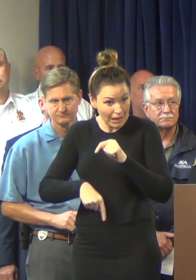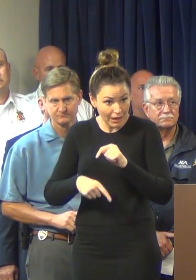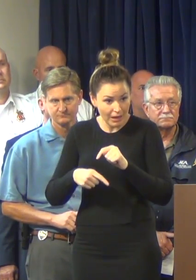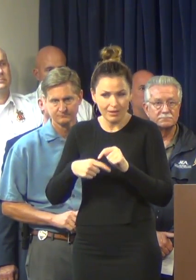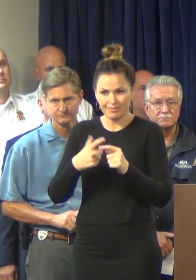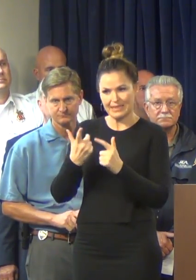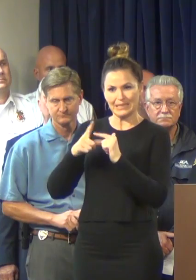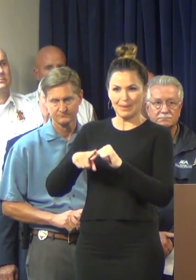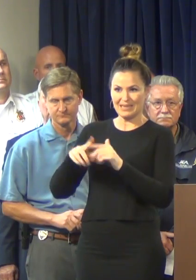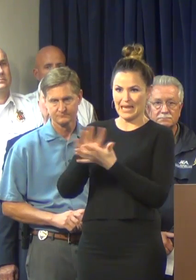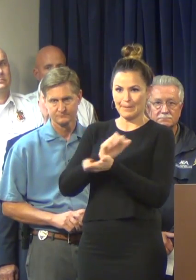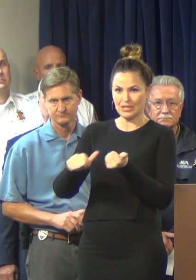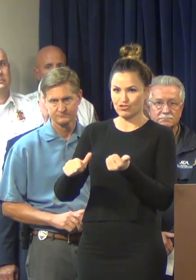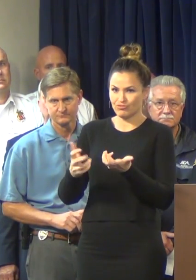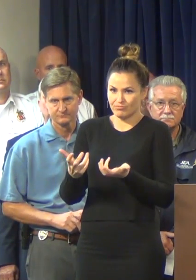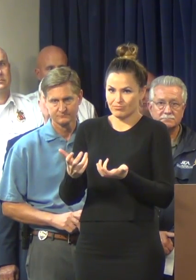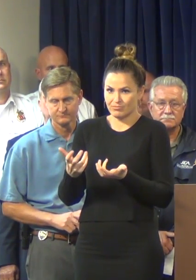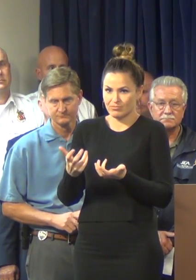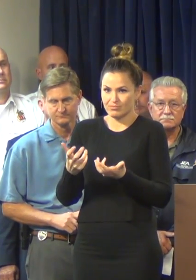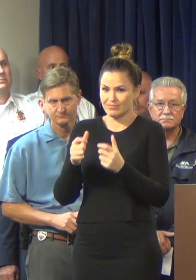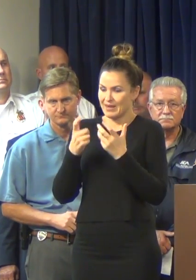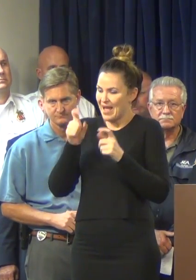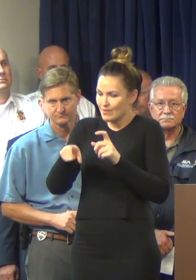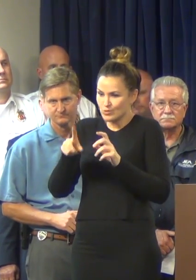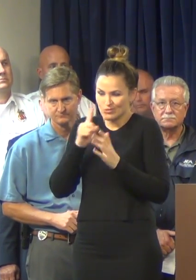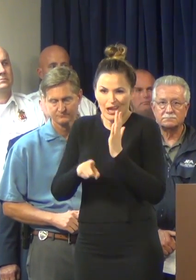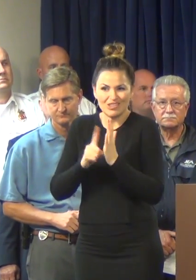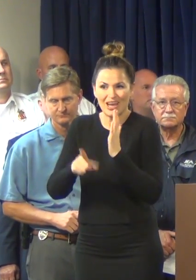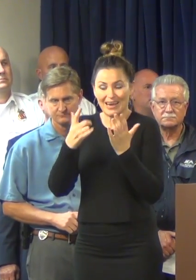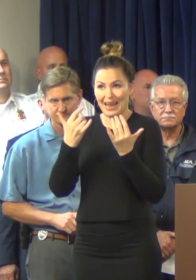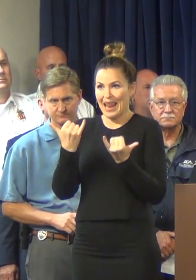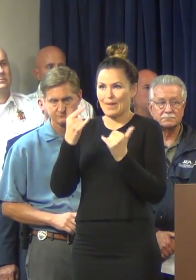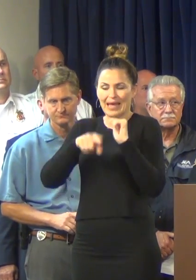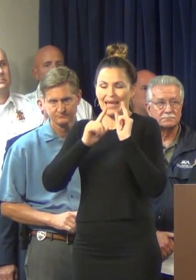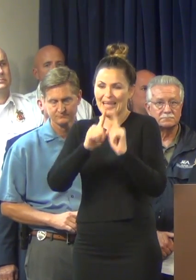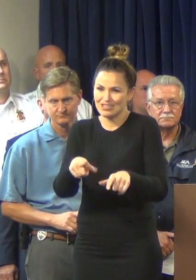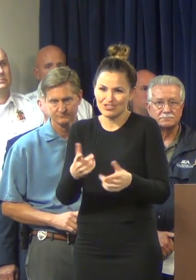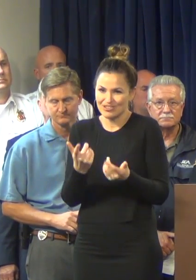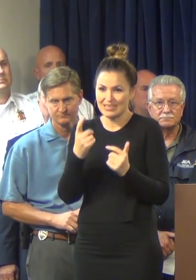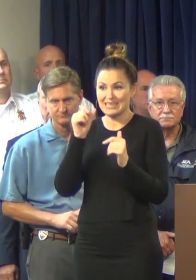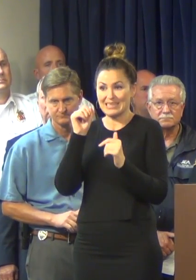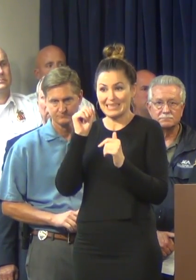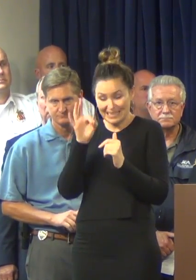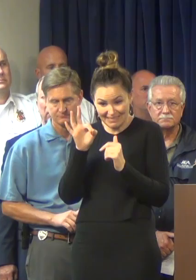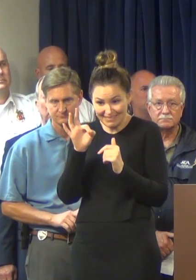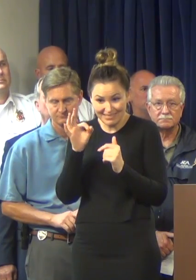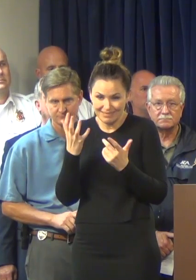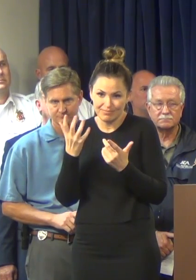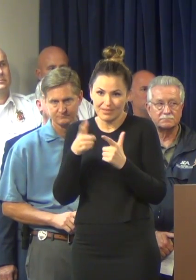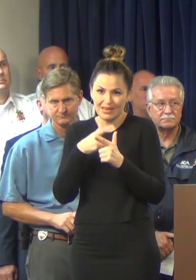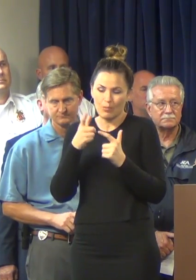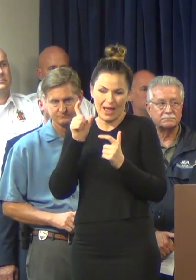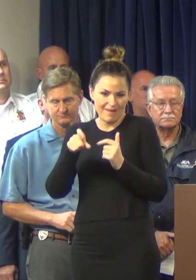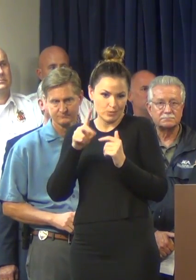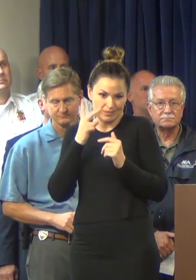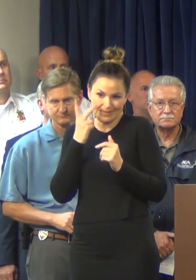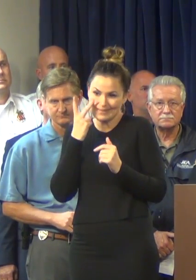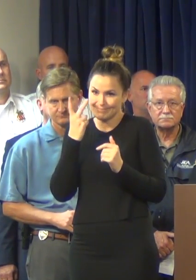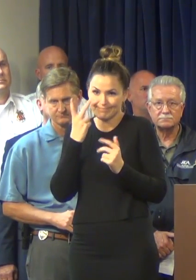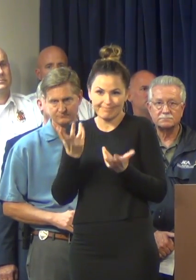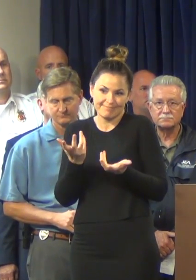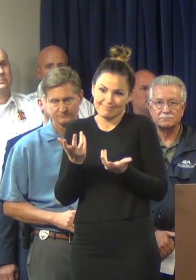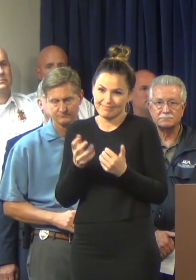on the damage. It depends on the damage that's been done. It's a constant evaluation. So, yes, if we get there, absolutely, we won't be able to, or we'll have to gauge,